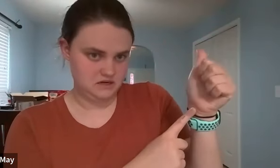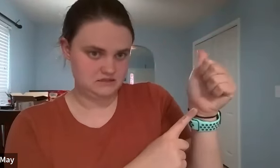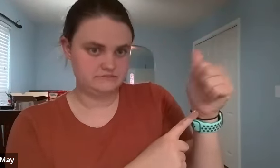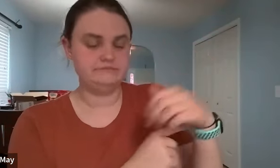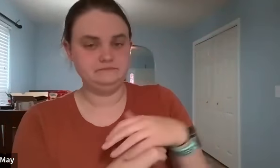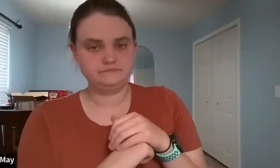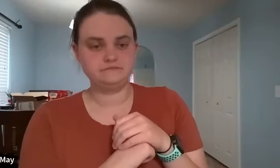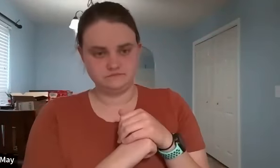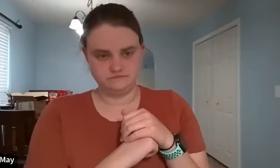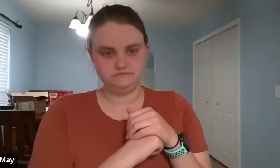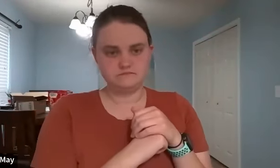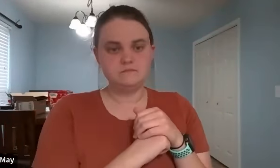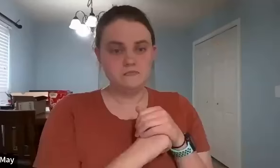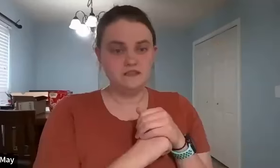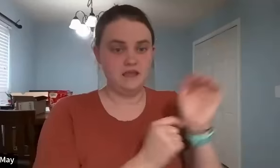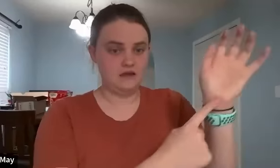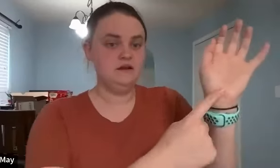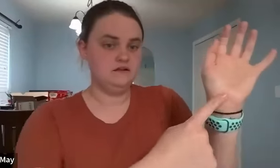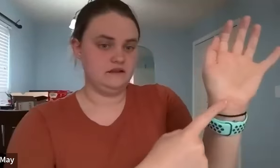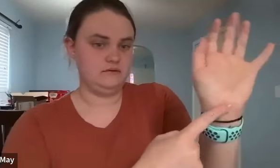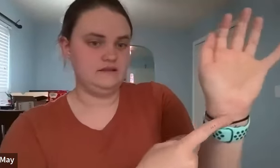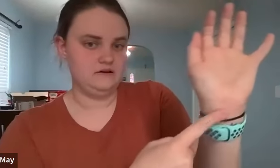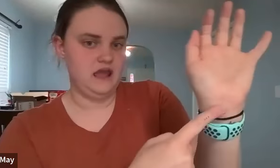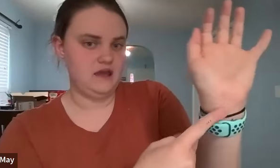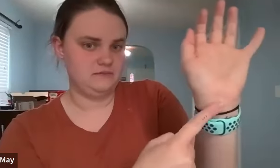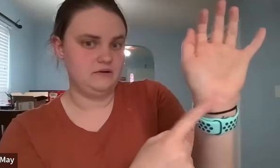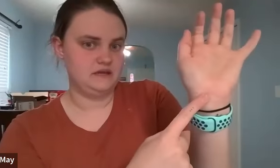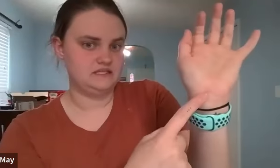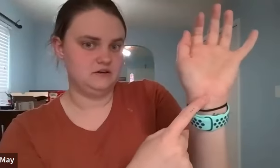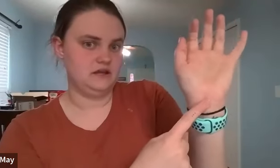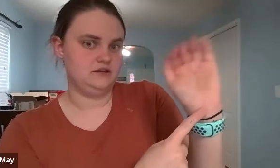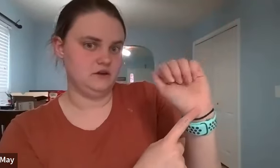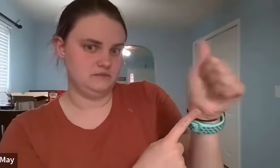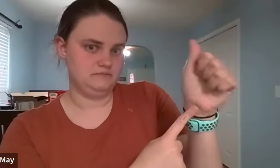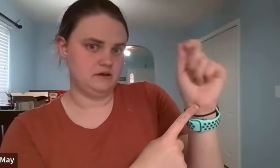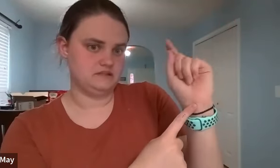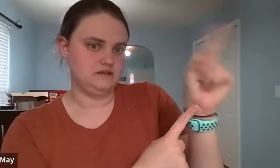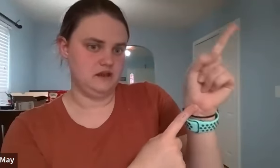minutes. Yeah, like right there. Yeah, at the base of your hand, you gotta bounce it. Yeah.